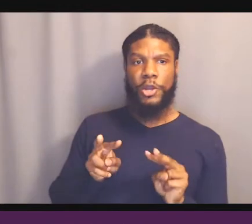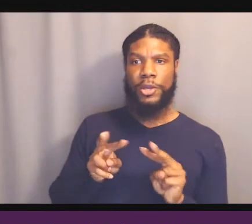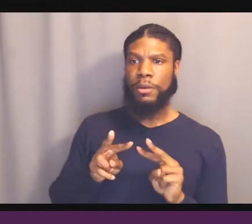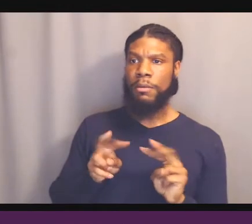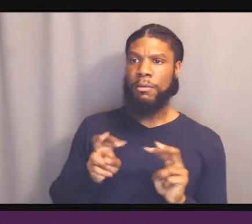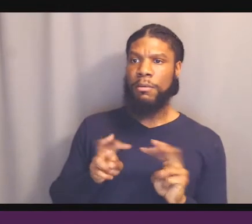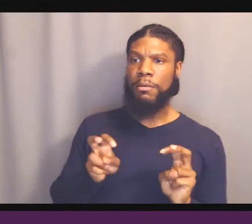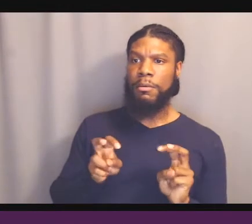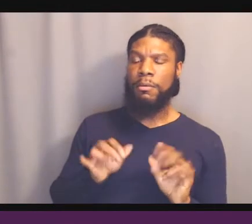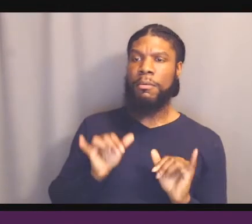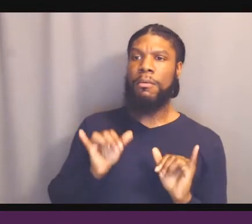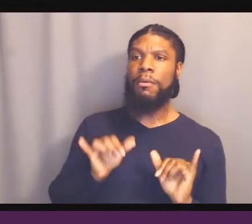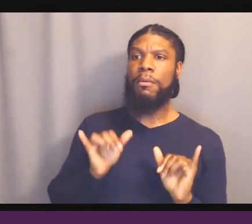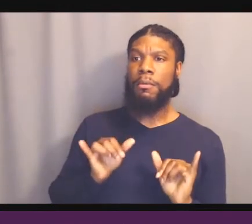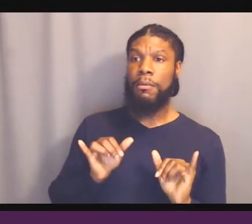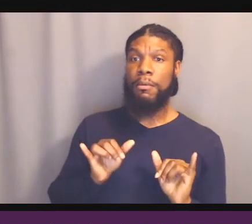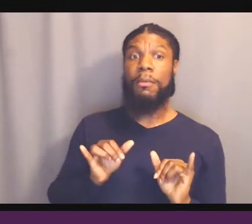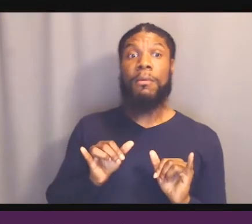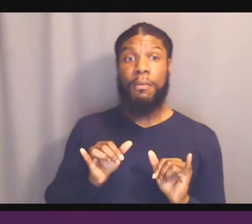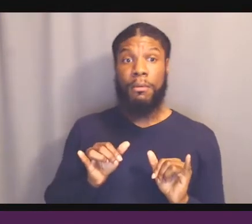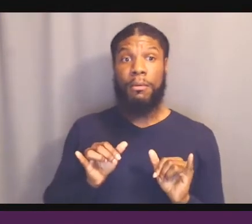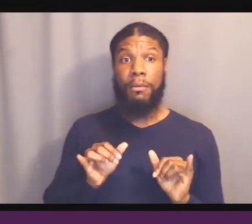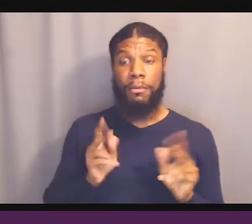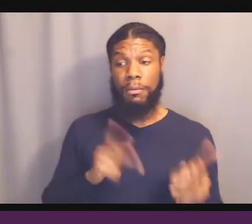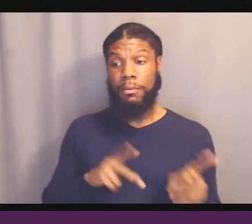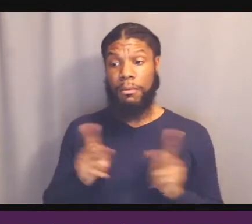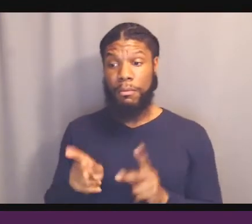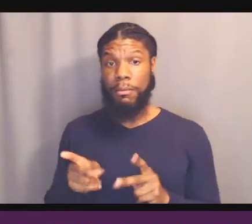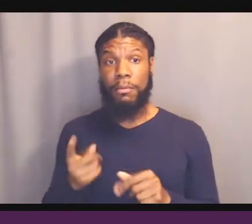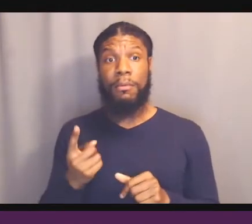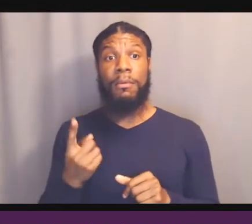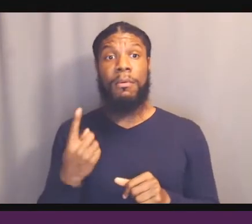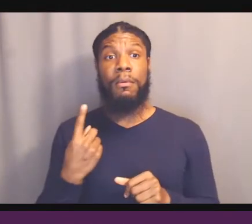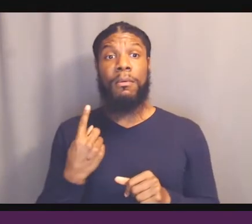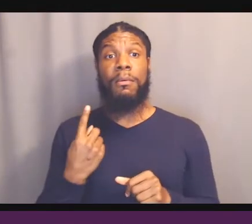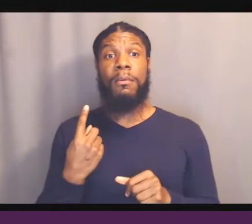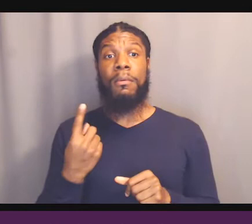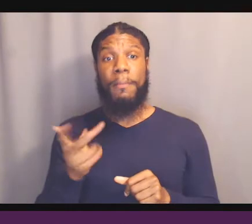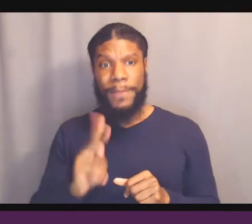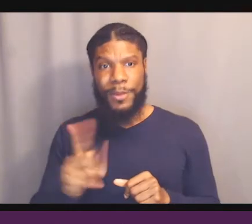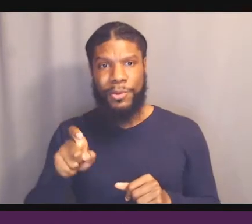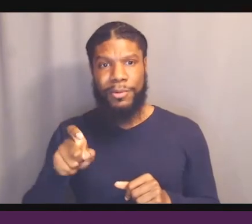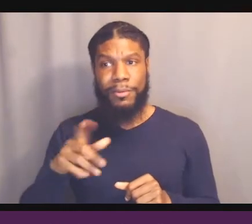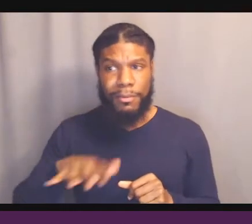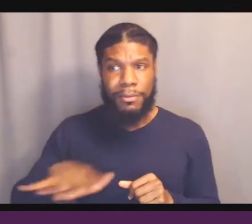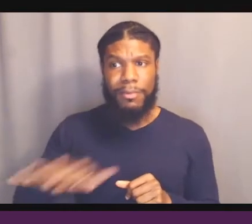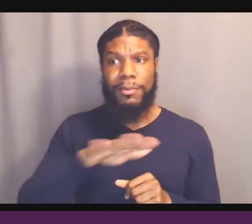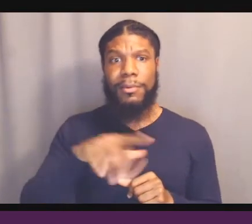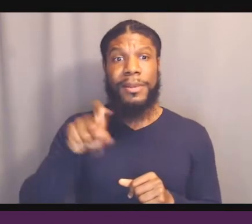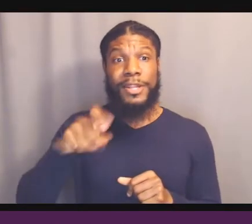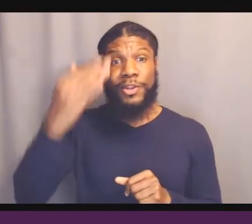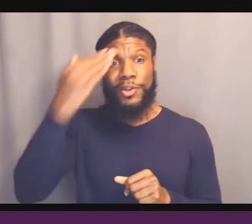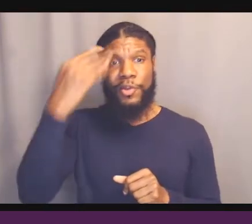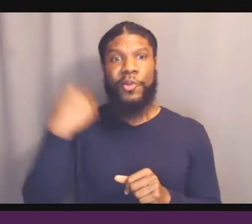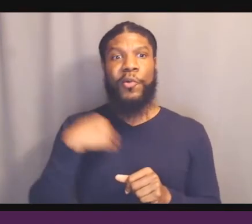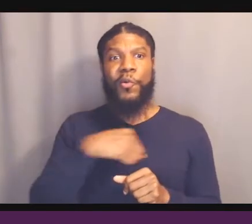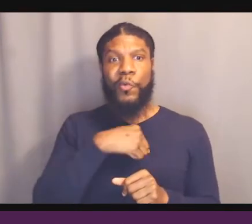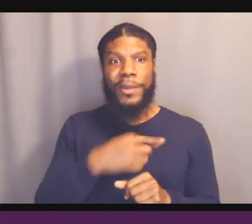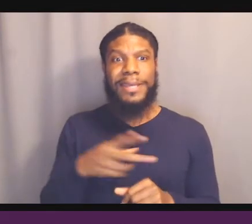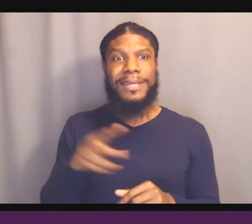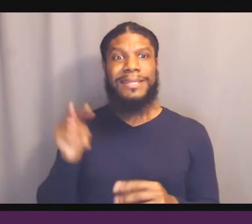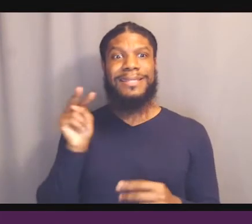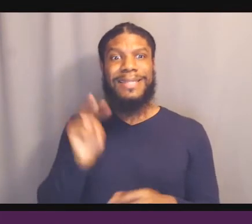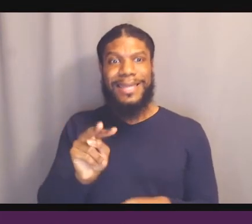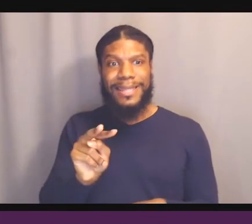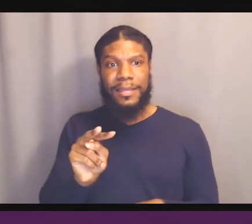when we speak, people must know that we first see them, not from our